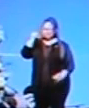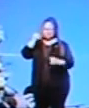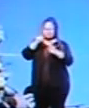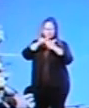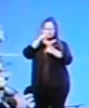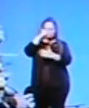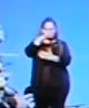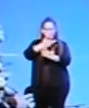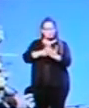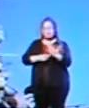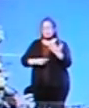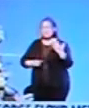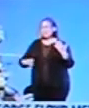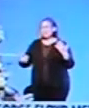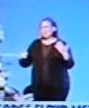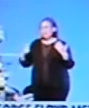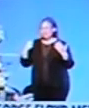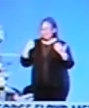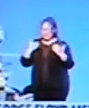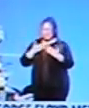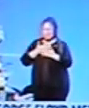to what we